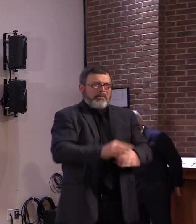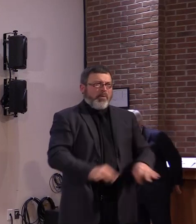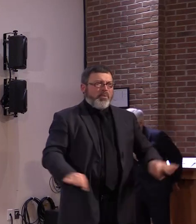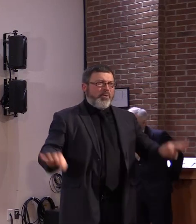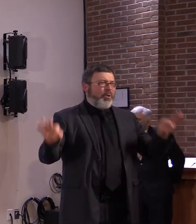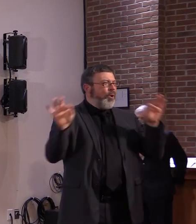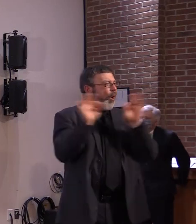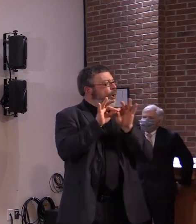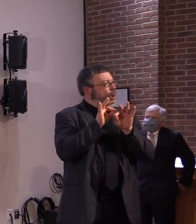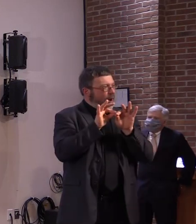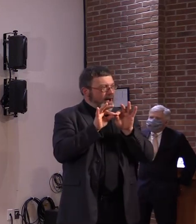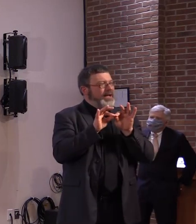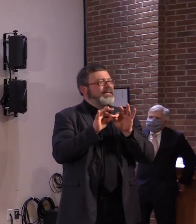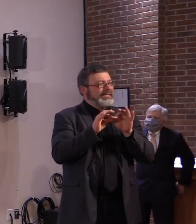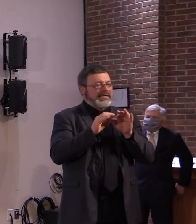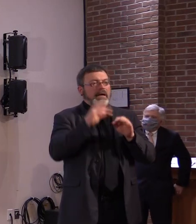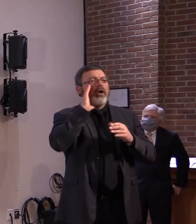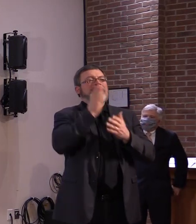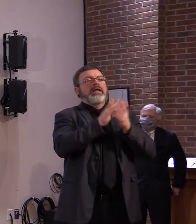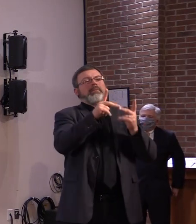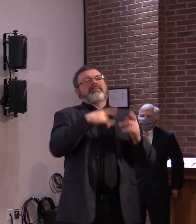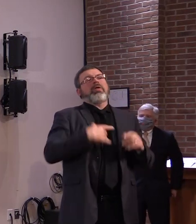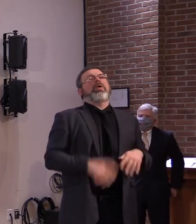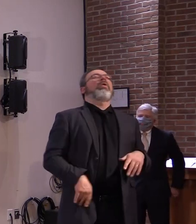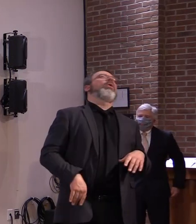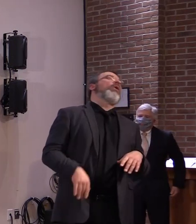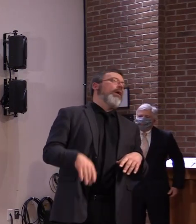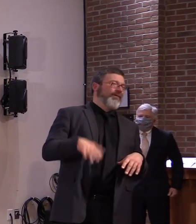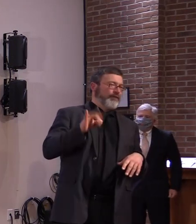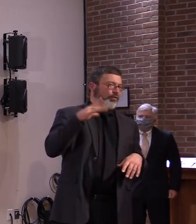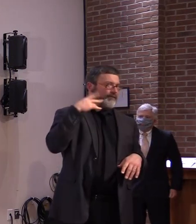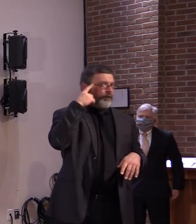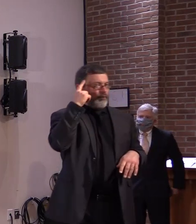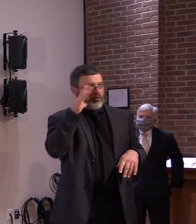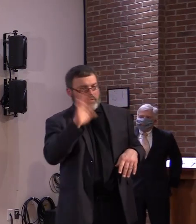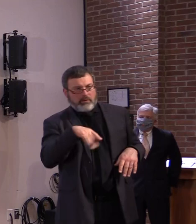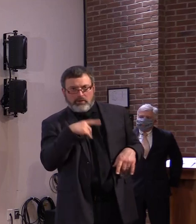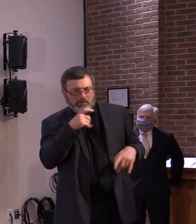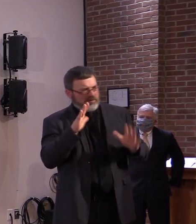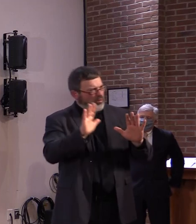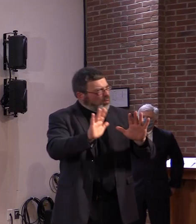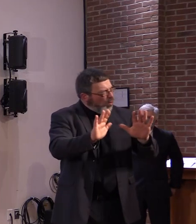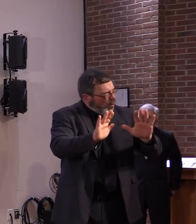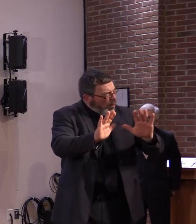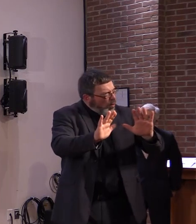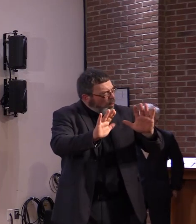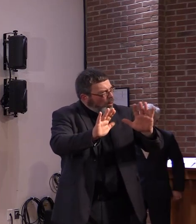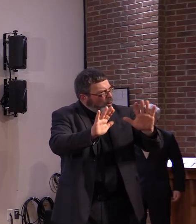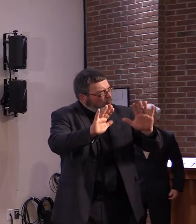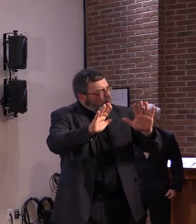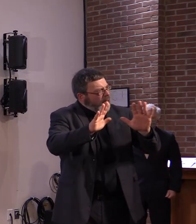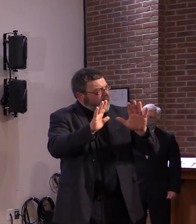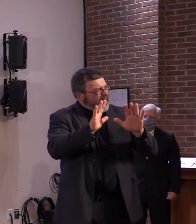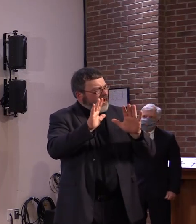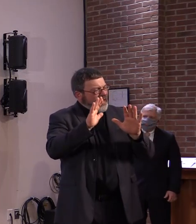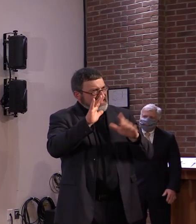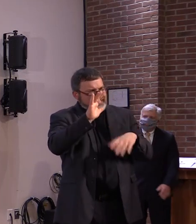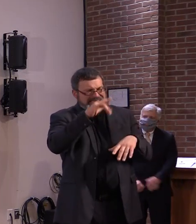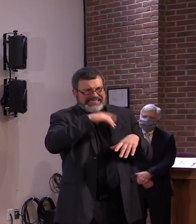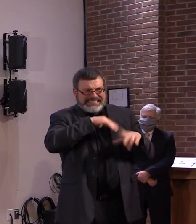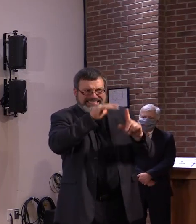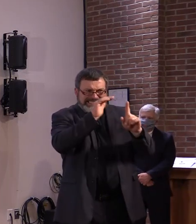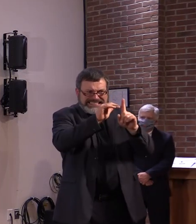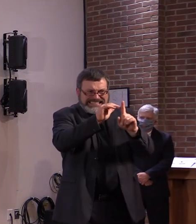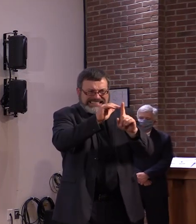have a lower rate, usually in the 30% or so in your age group. So encouraging others to get the flu vaccine, now is the time to get it if